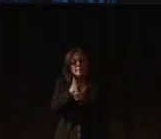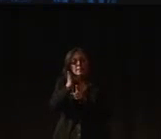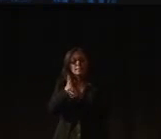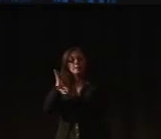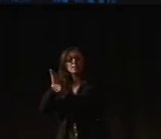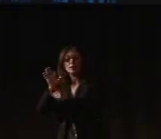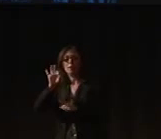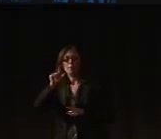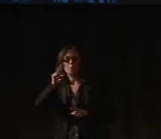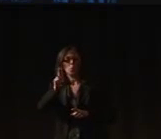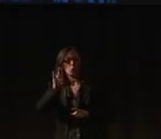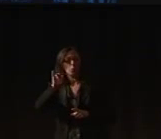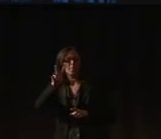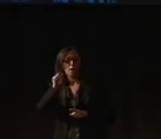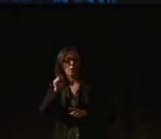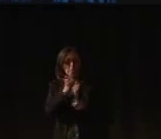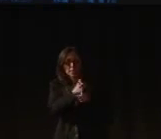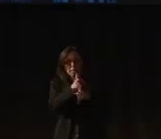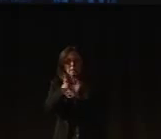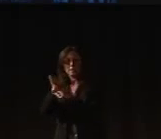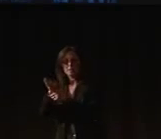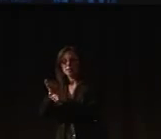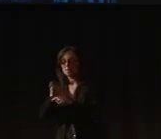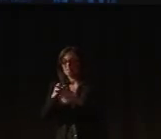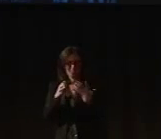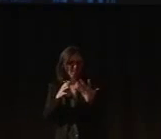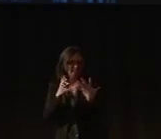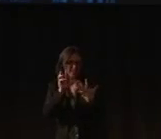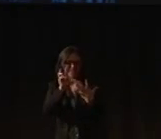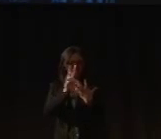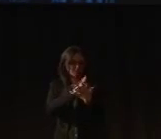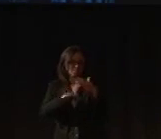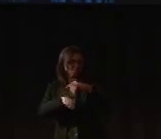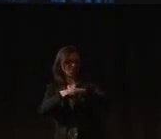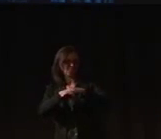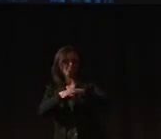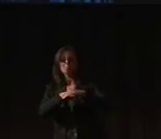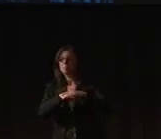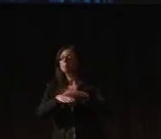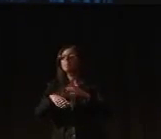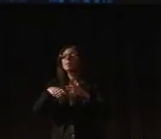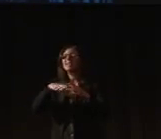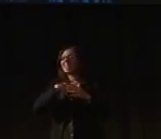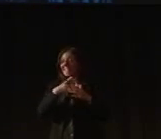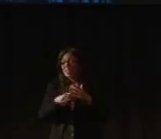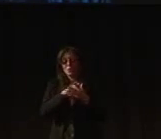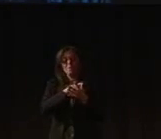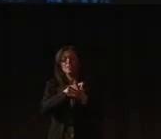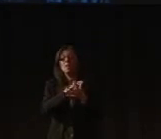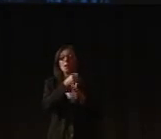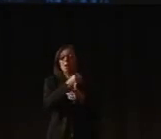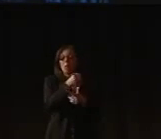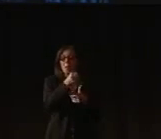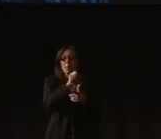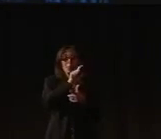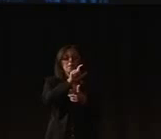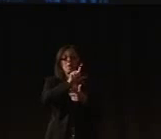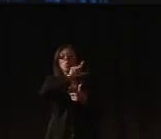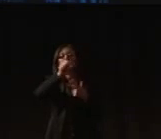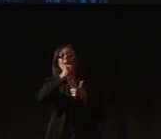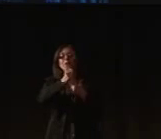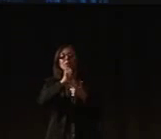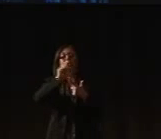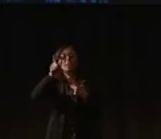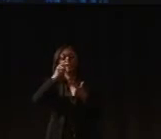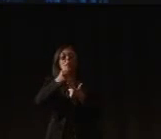viruses, and each one comes back around every 20 or 25 years. It's clearly why. Now,